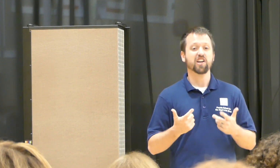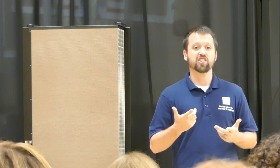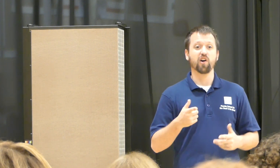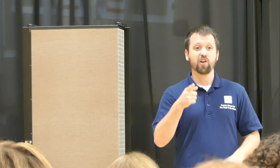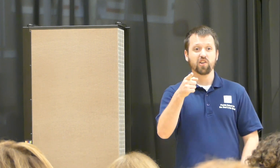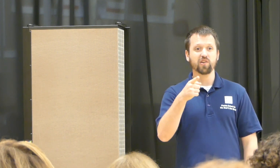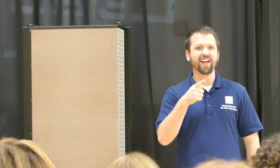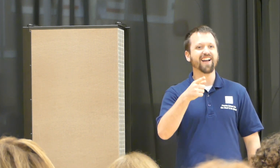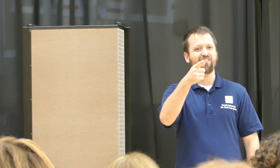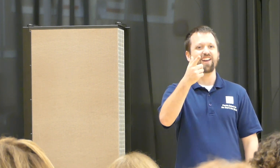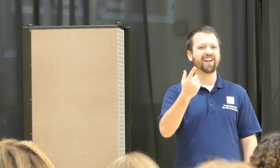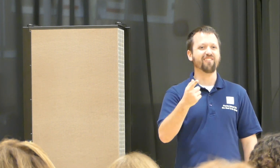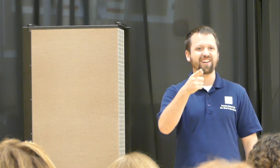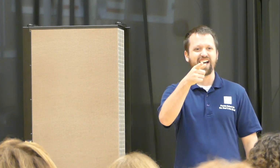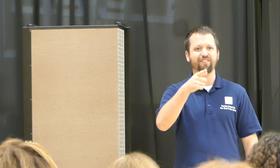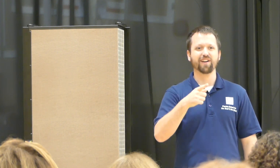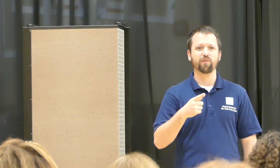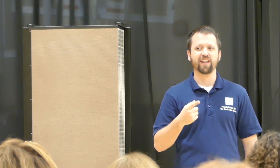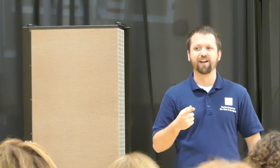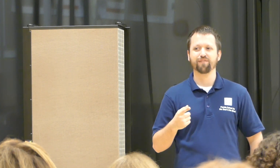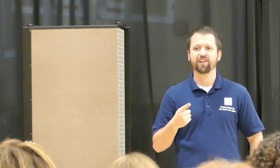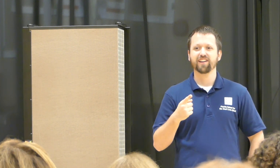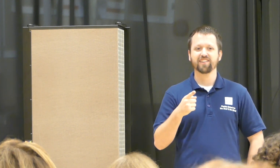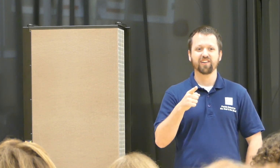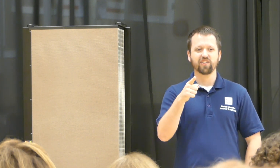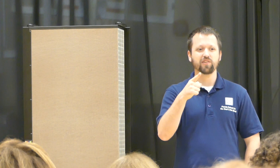So, one last. So,